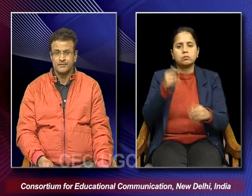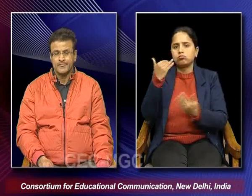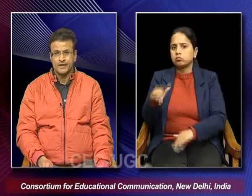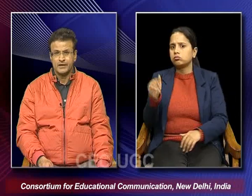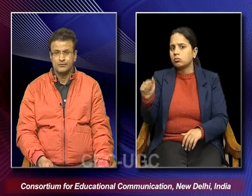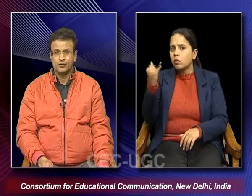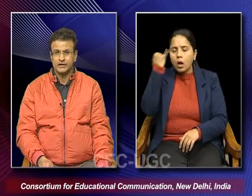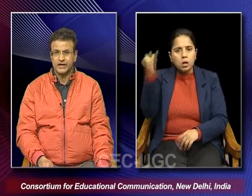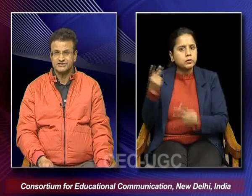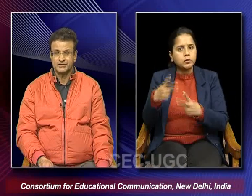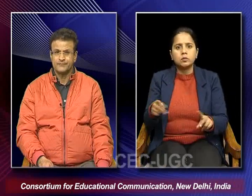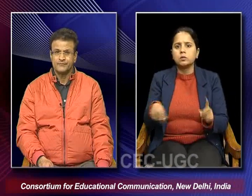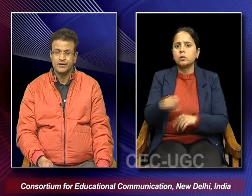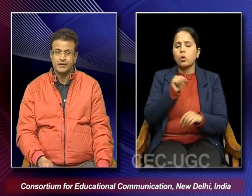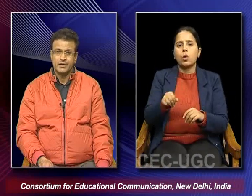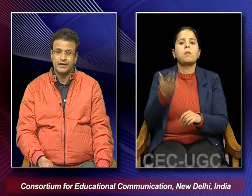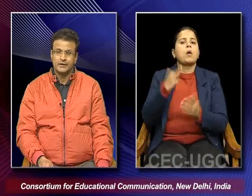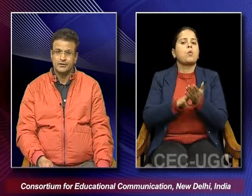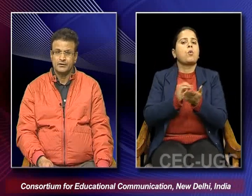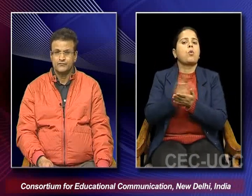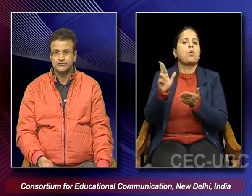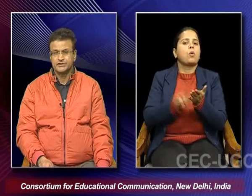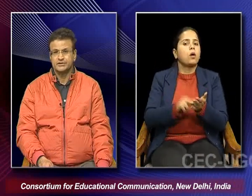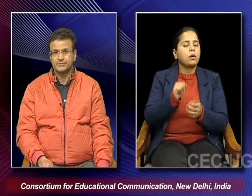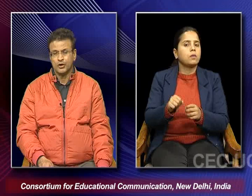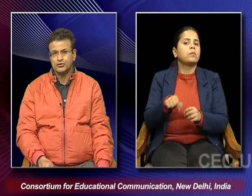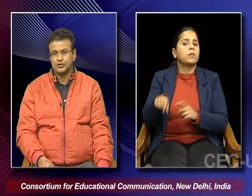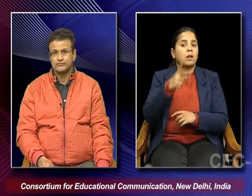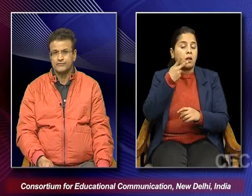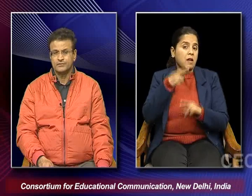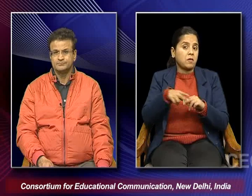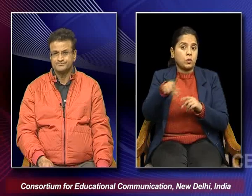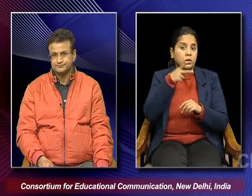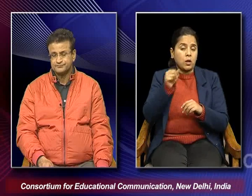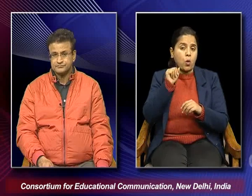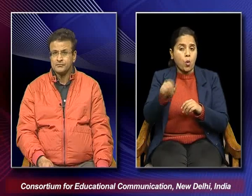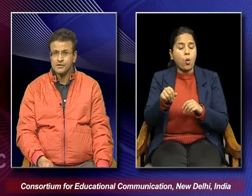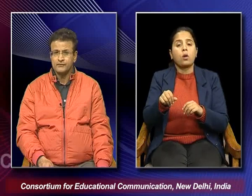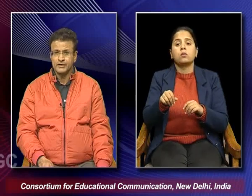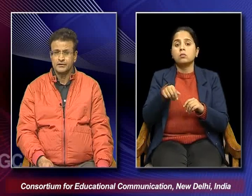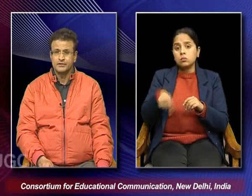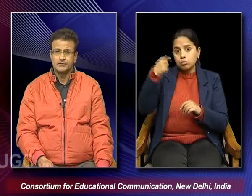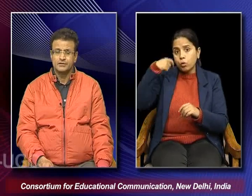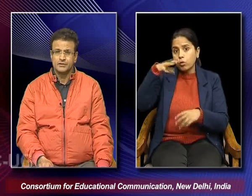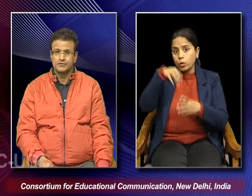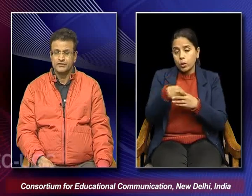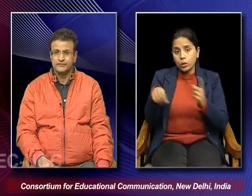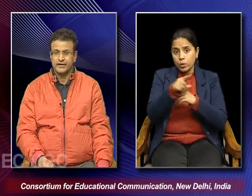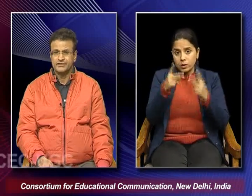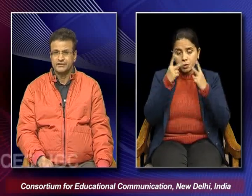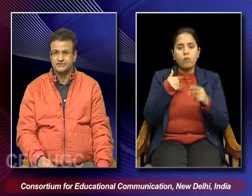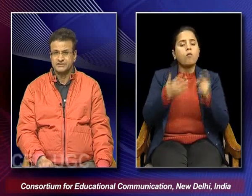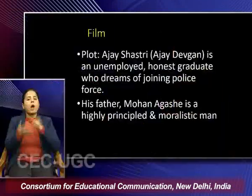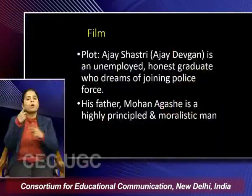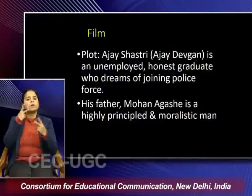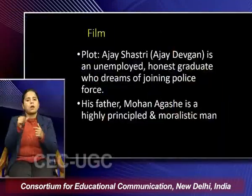Devgan and Mohan Agashe. And if you see the plot of the film, where we find